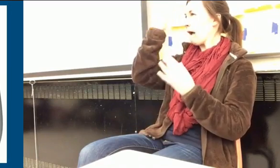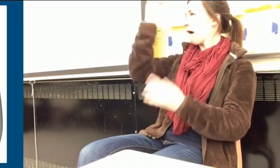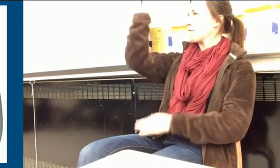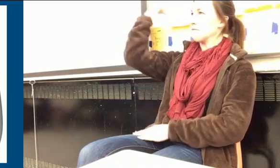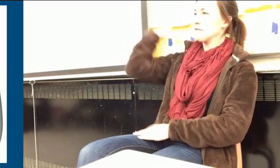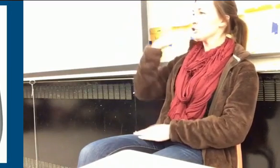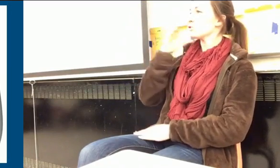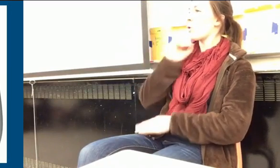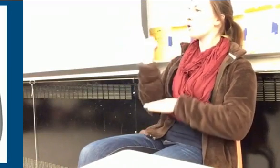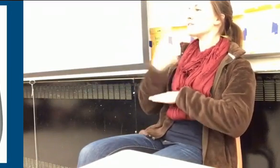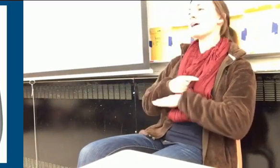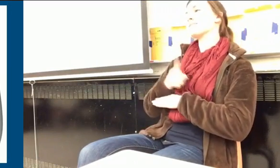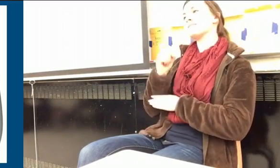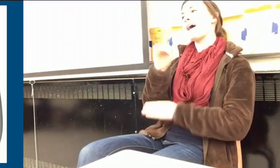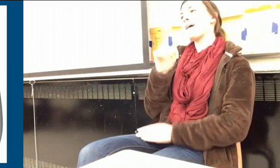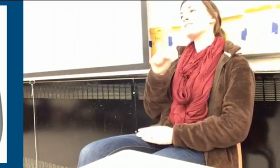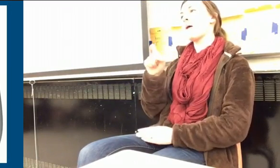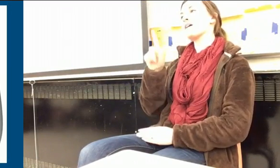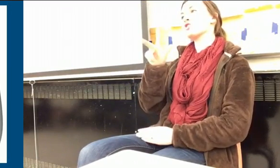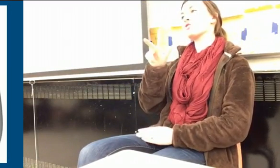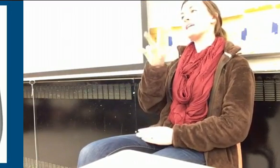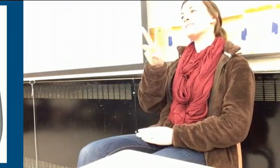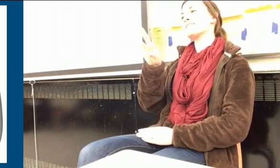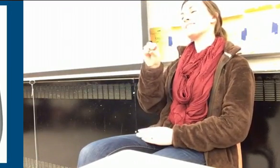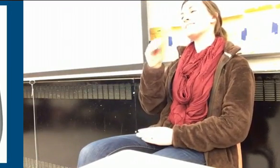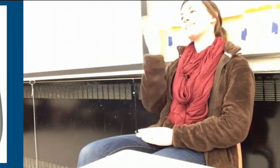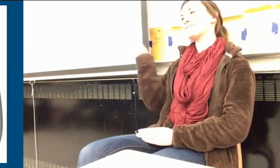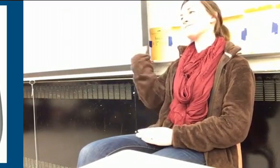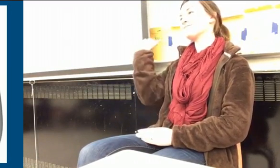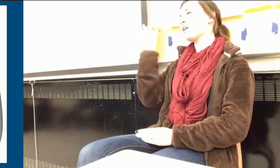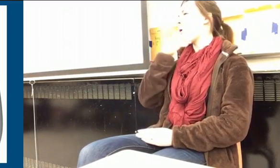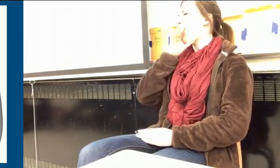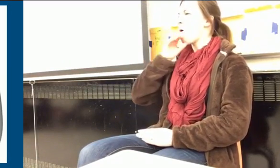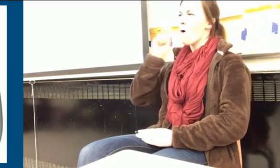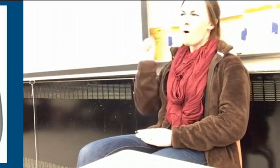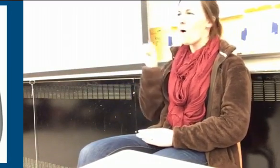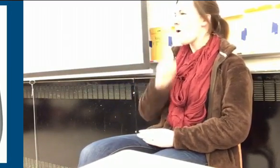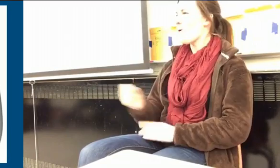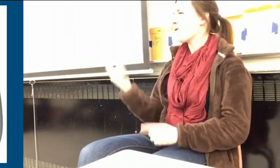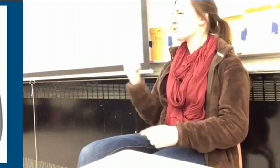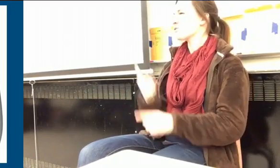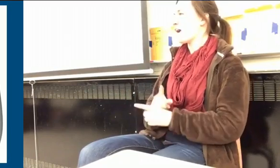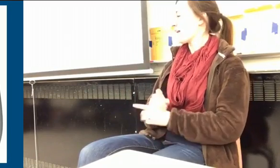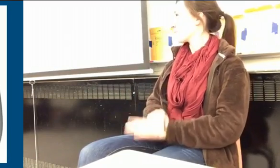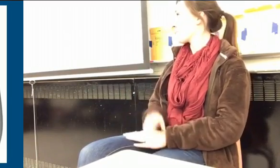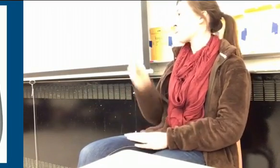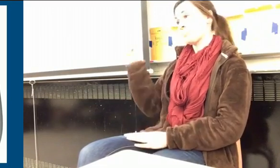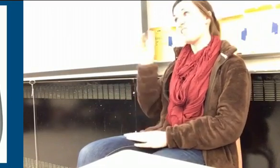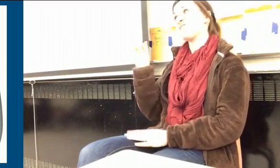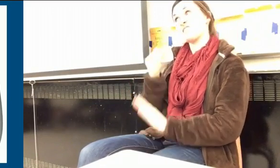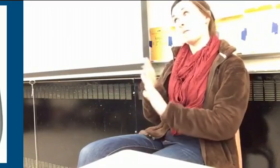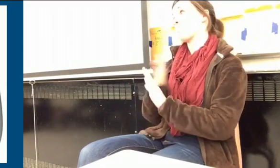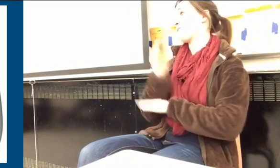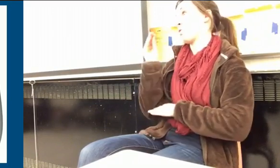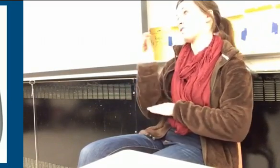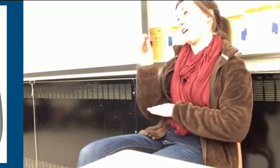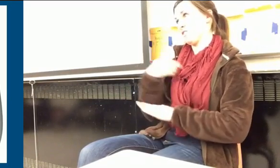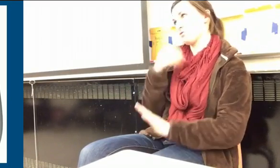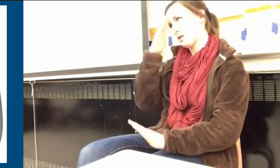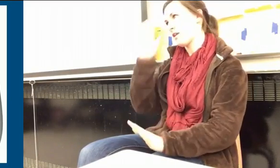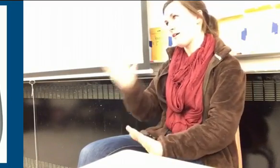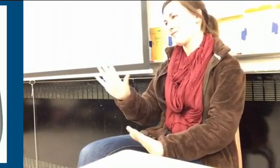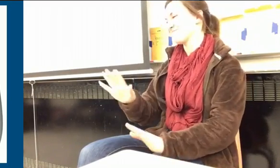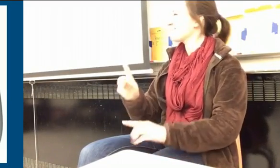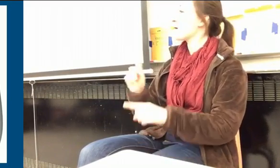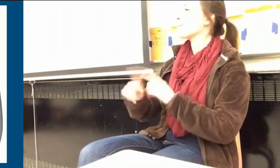the Xbox 360. Okay? Yeah, this is this was like before like dinosaurs were around, I know. But back